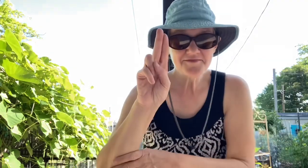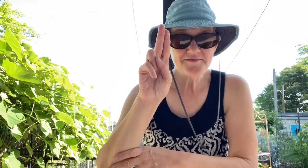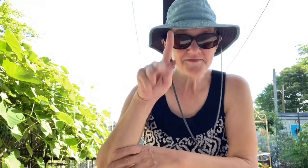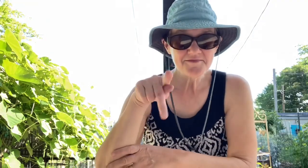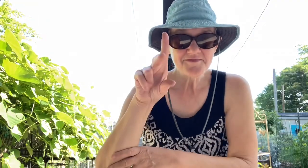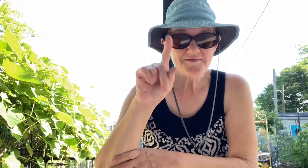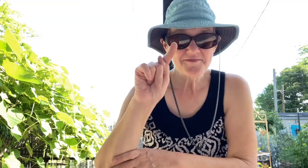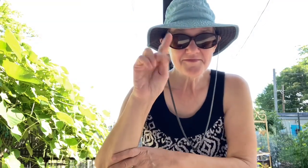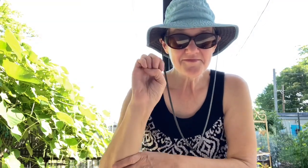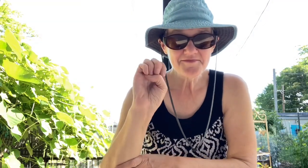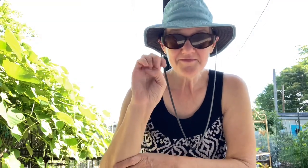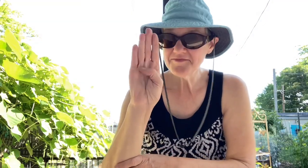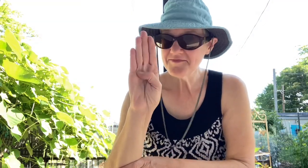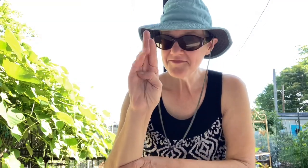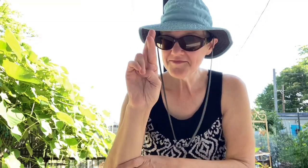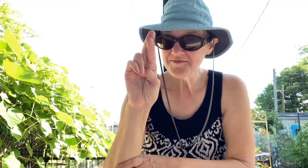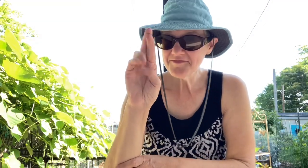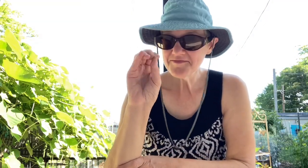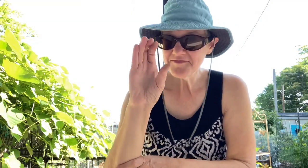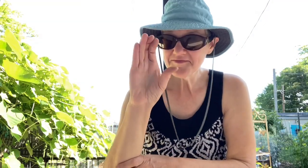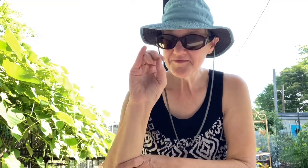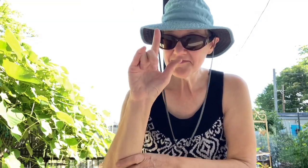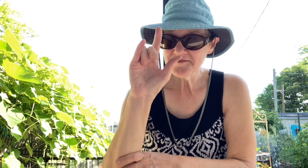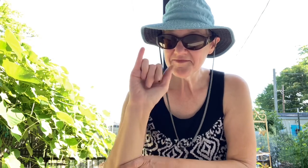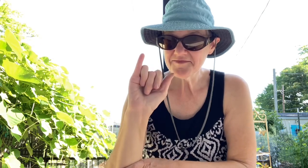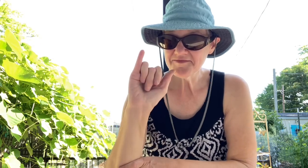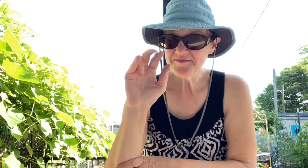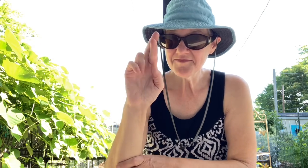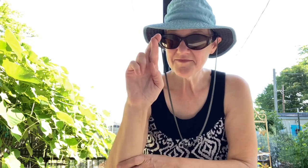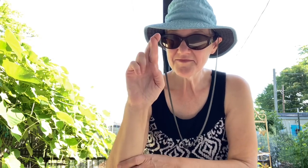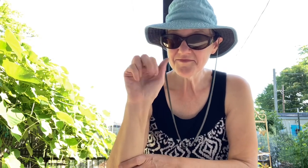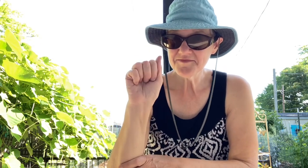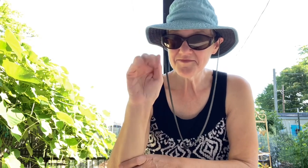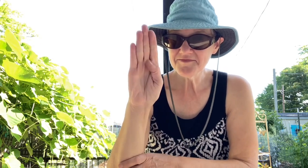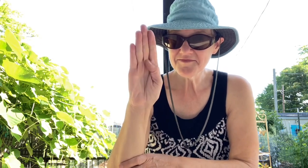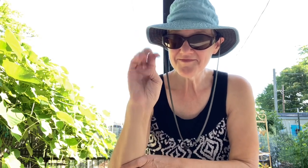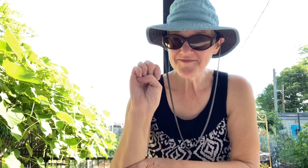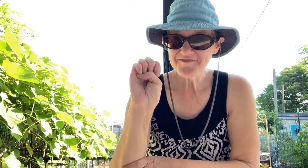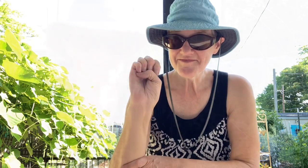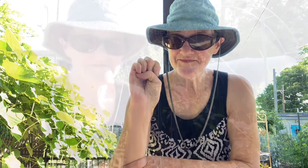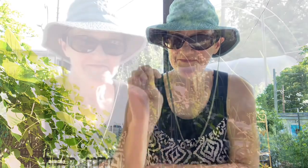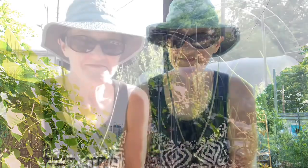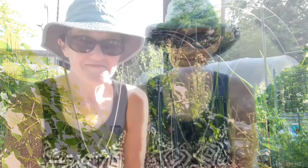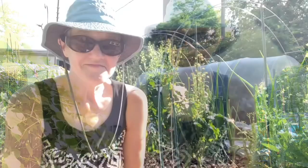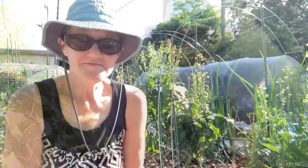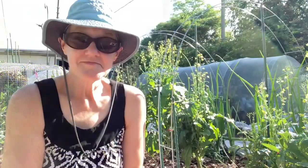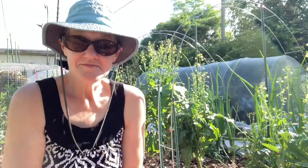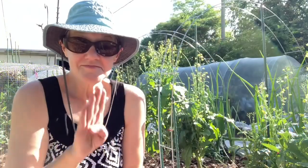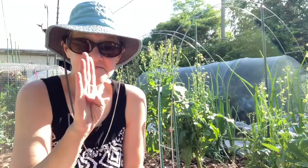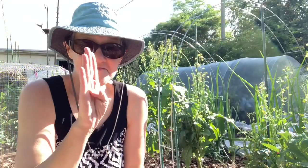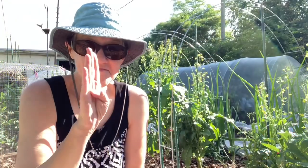Today I'm going to give you a broccoli rabe update.